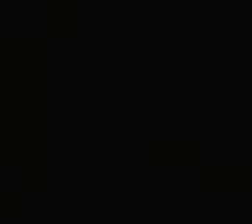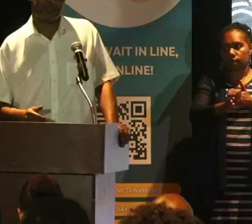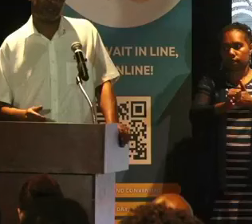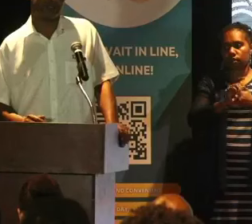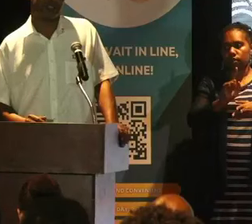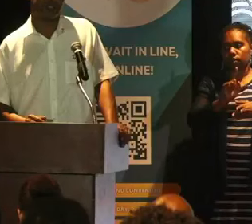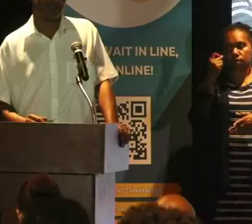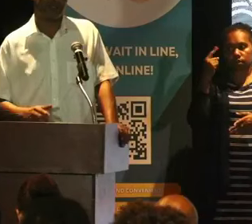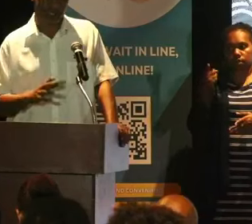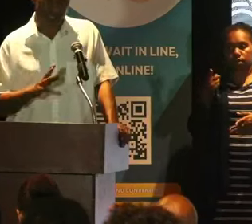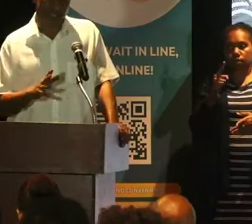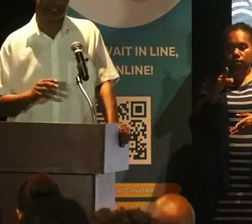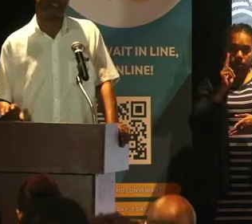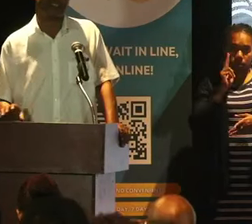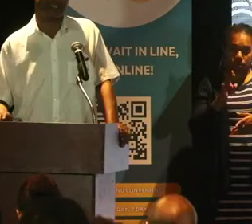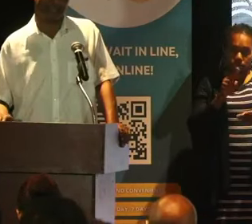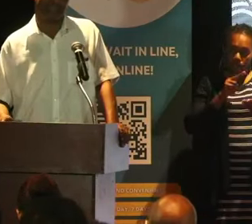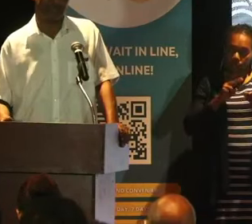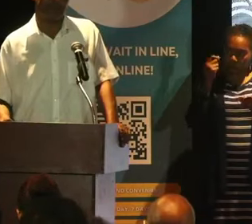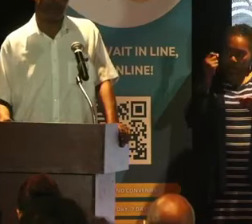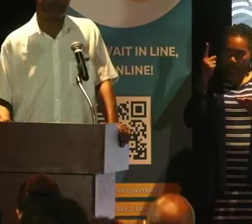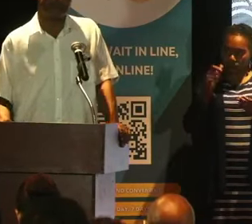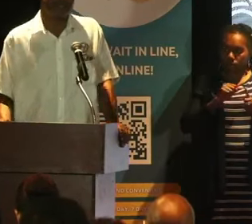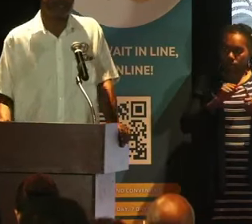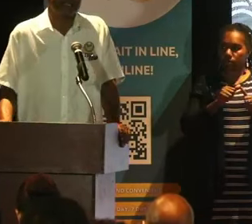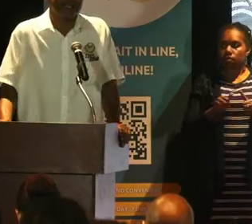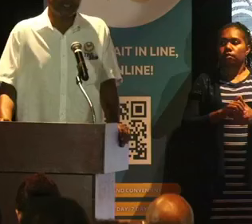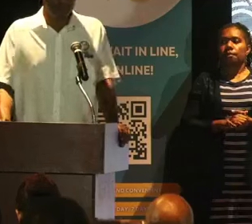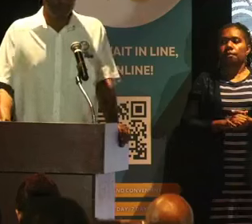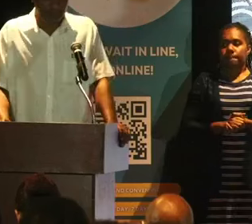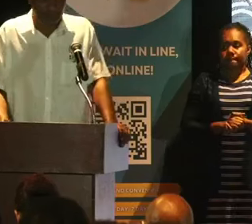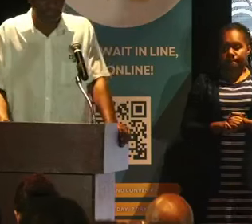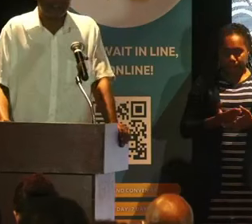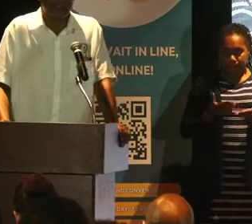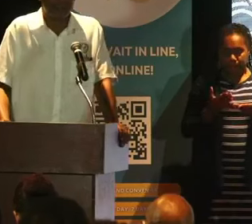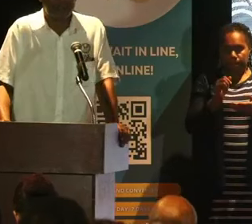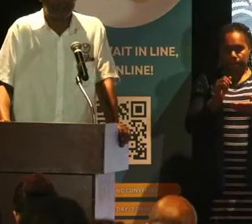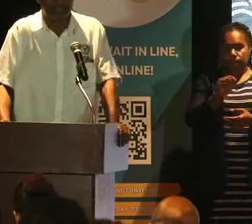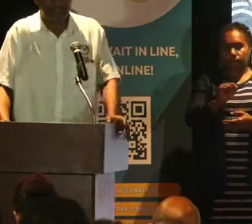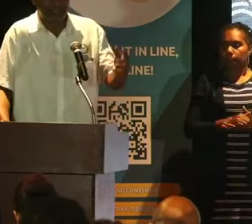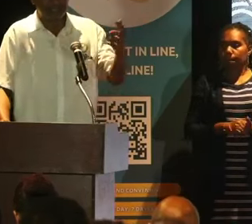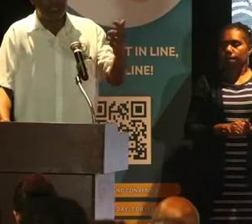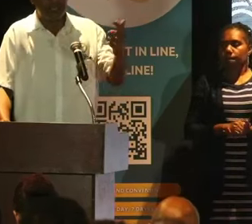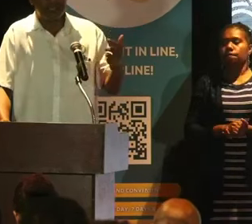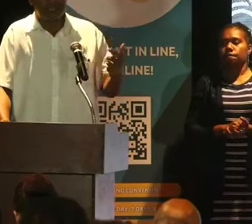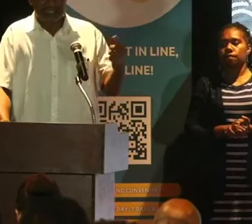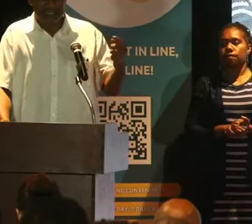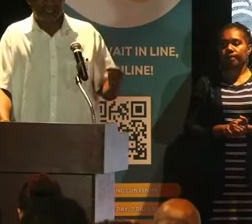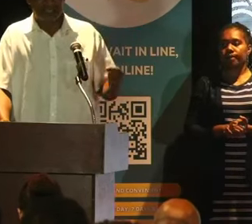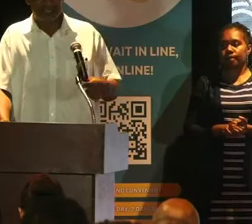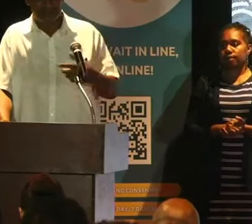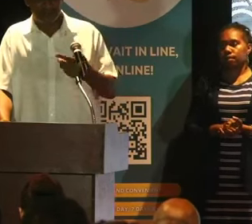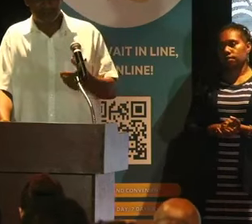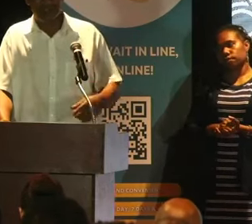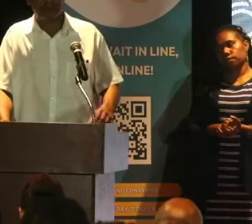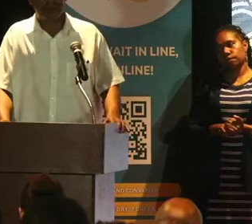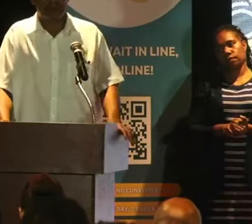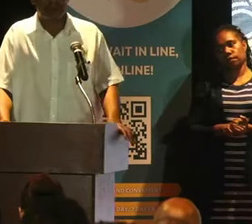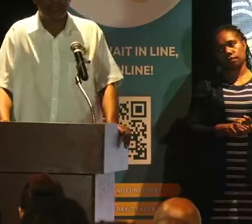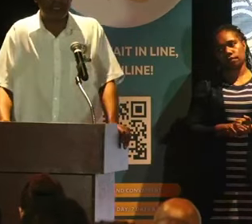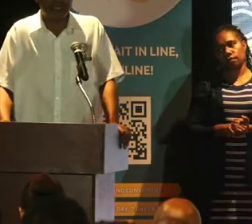a constitution. So yes, the answer is we do have. In terms of the making it easier in terms of